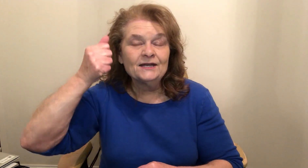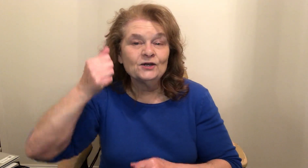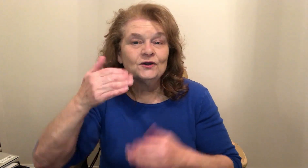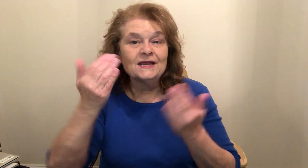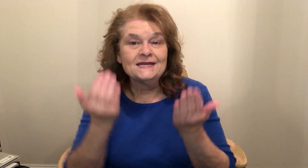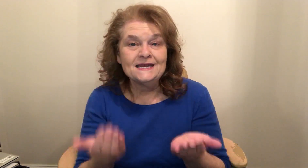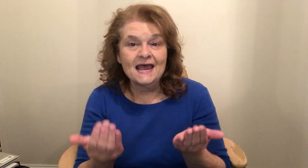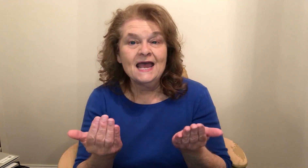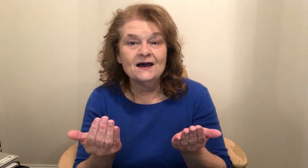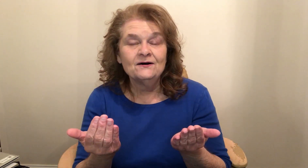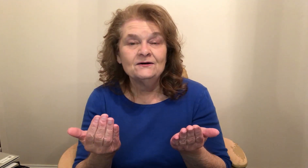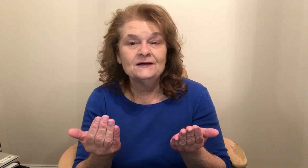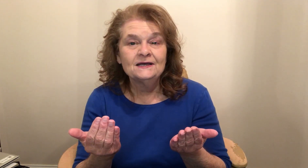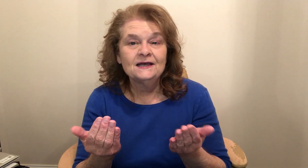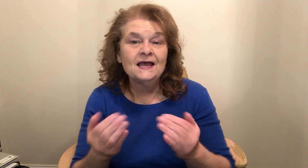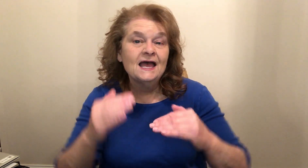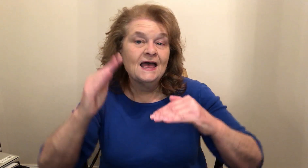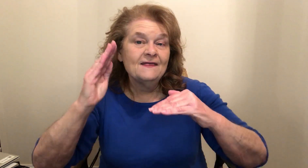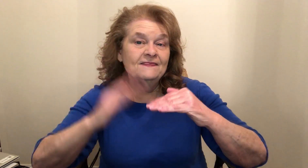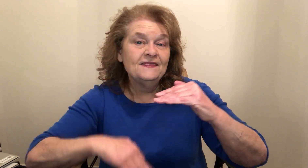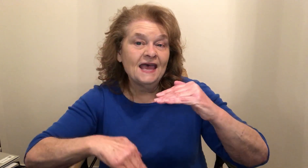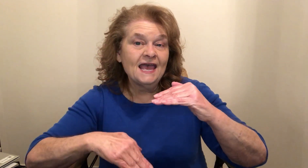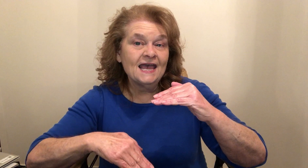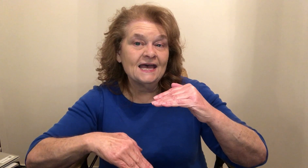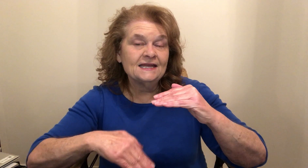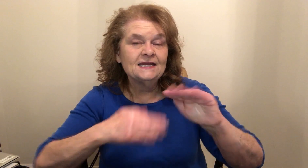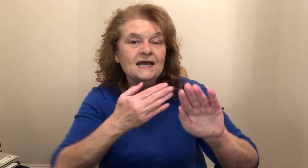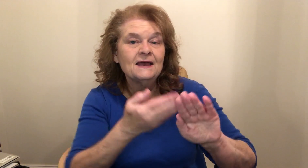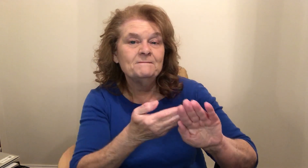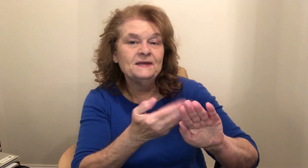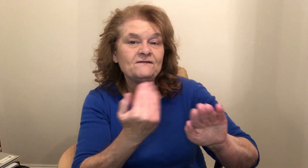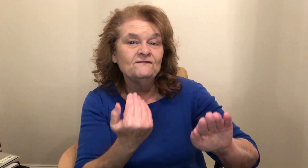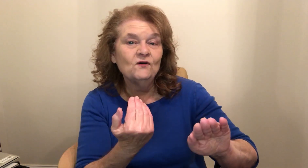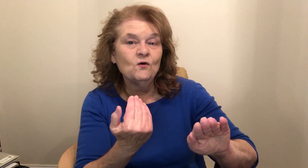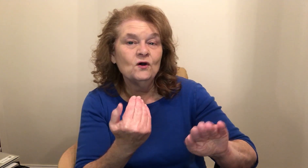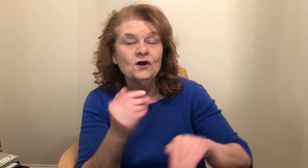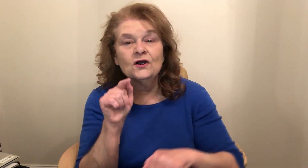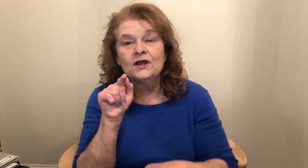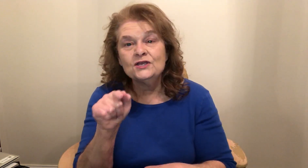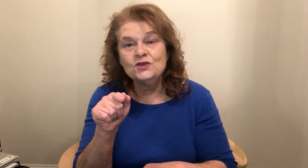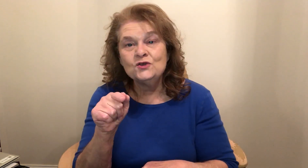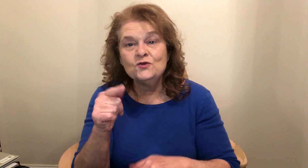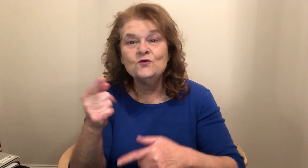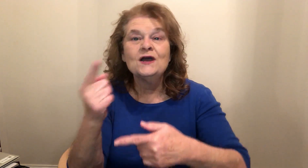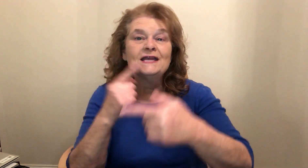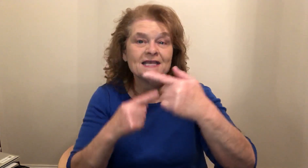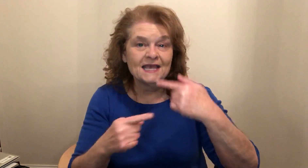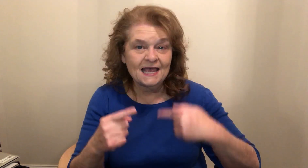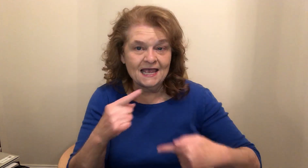better now than before you